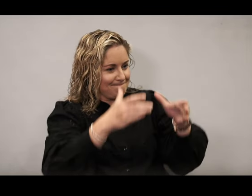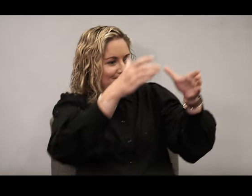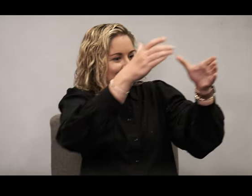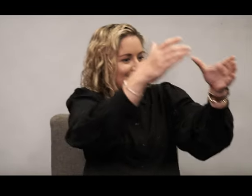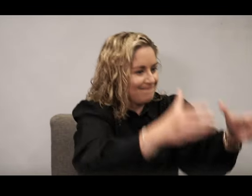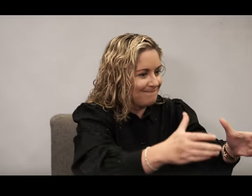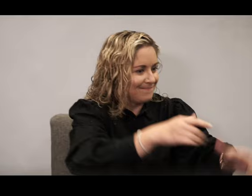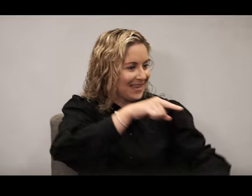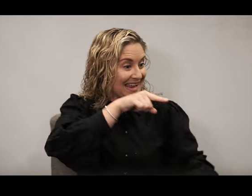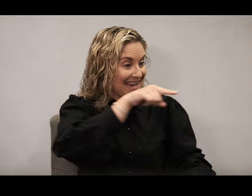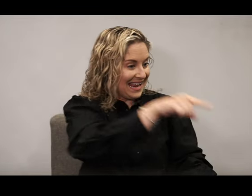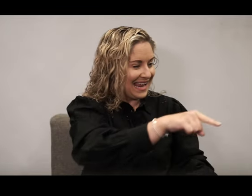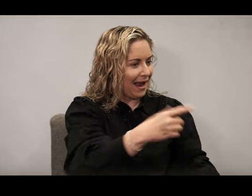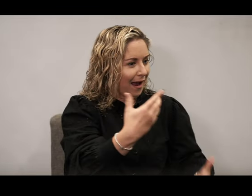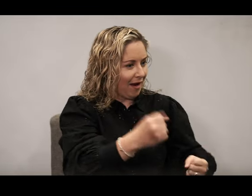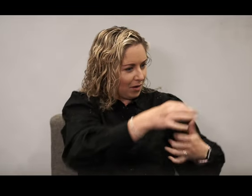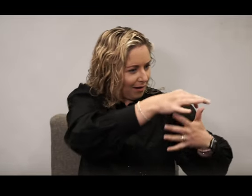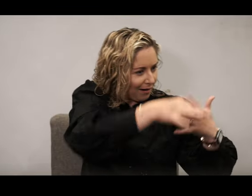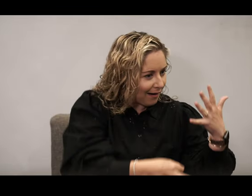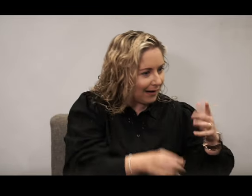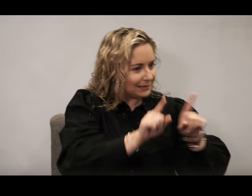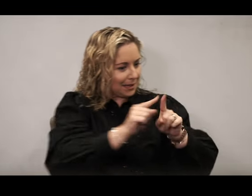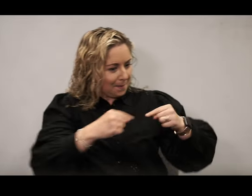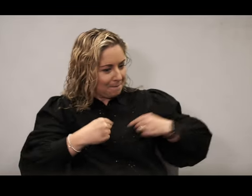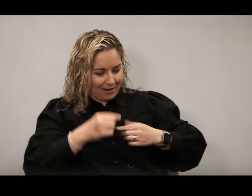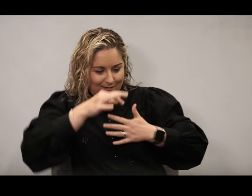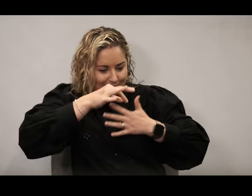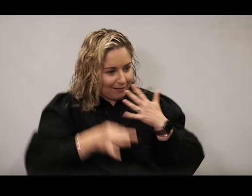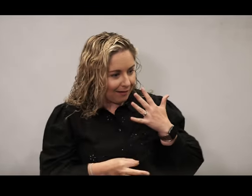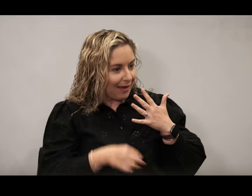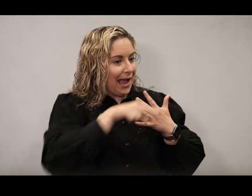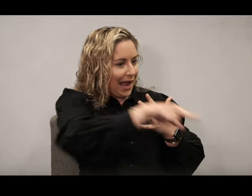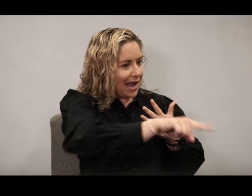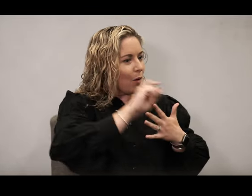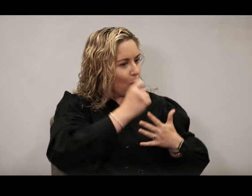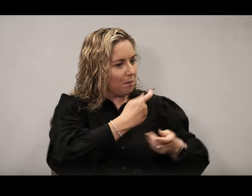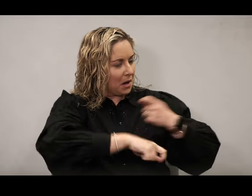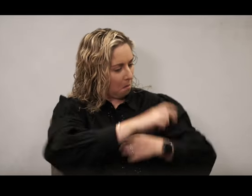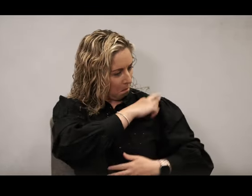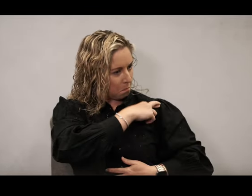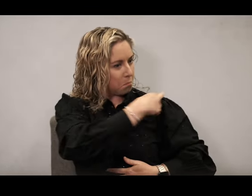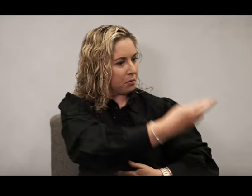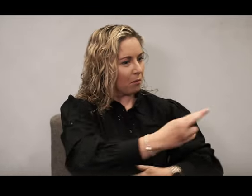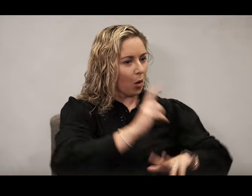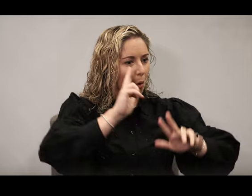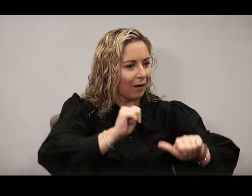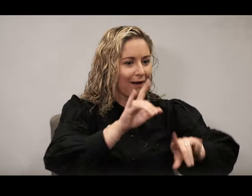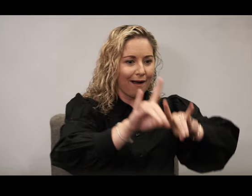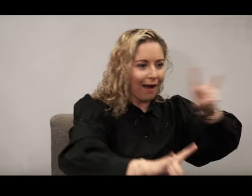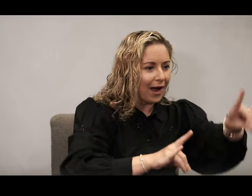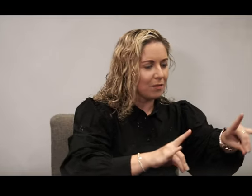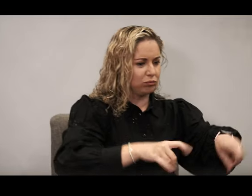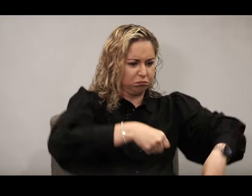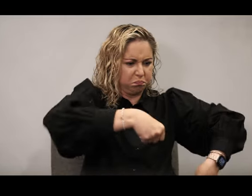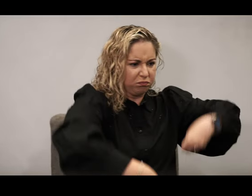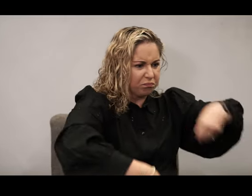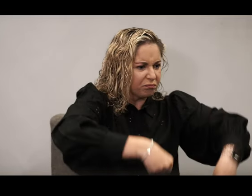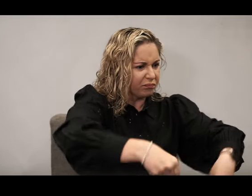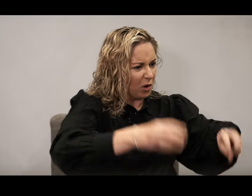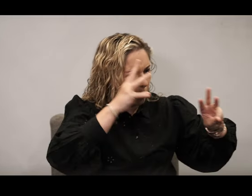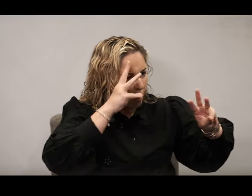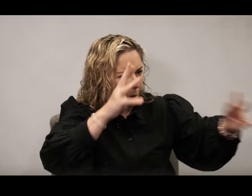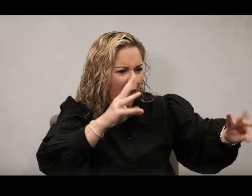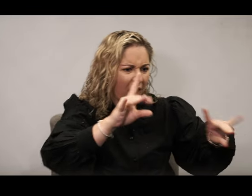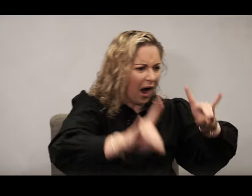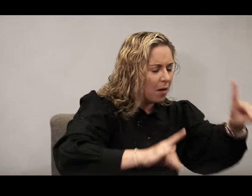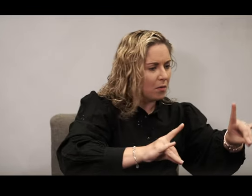in the sea and the birds in the sky, over the livestock and all the wild animals, and over all the creatures that move along